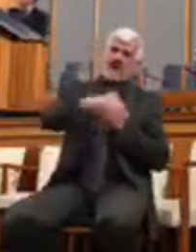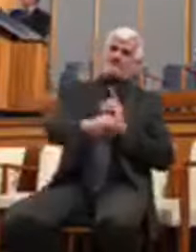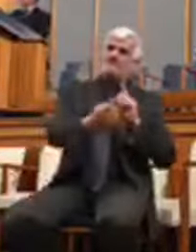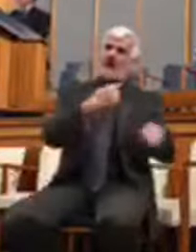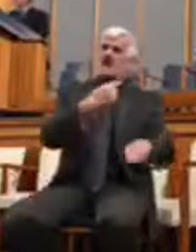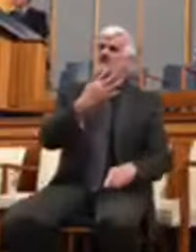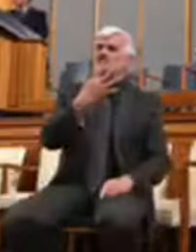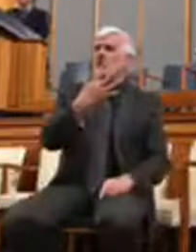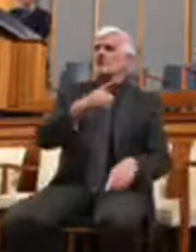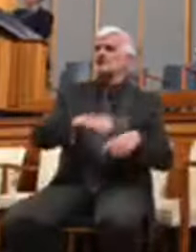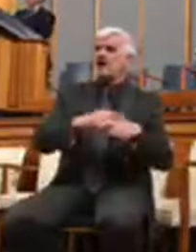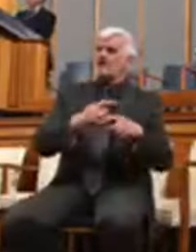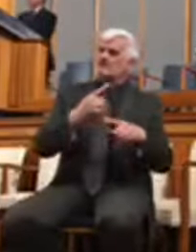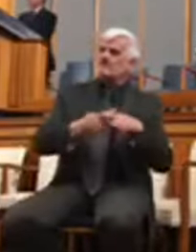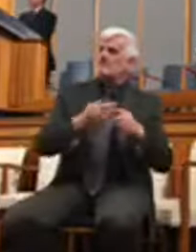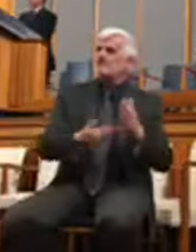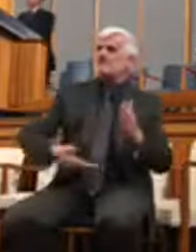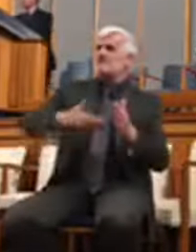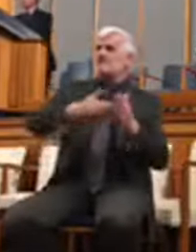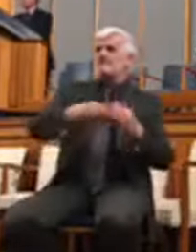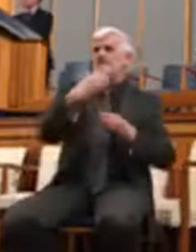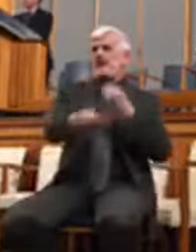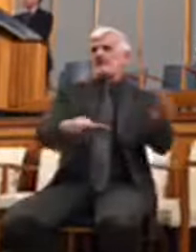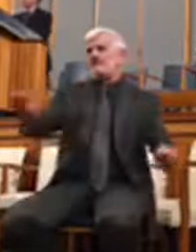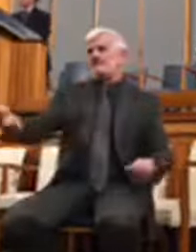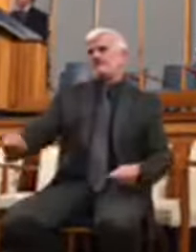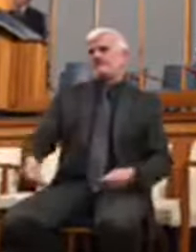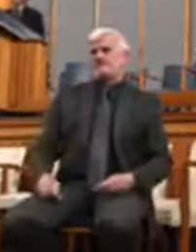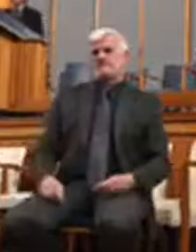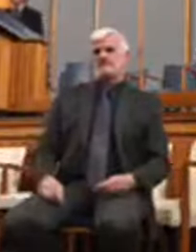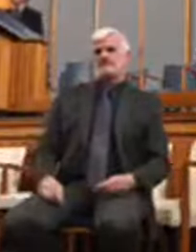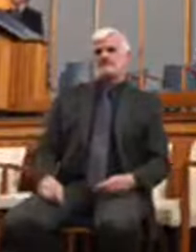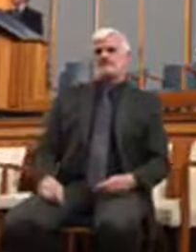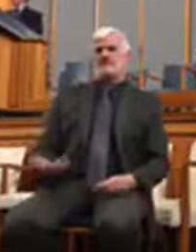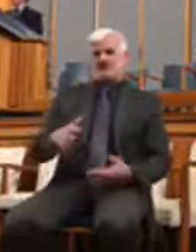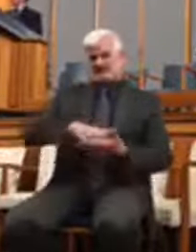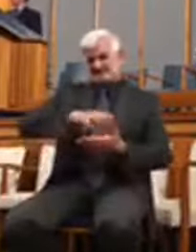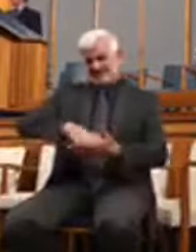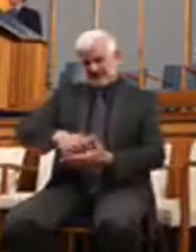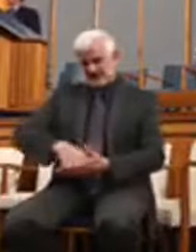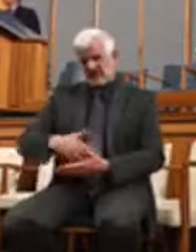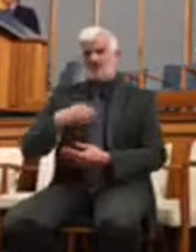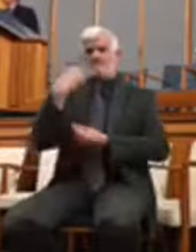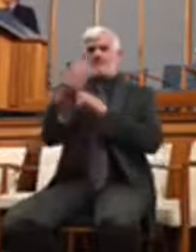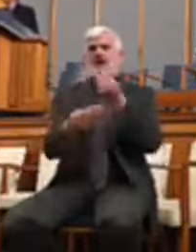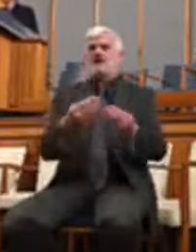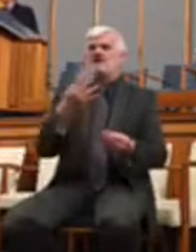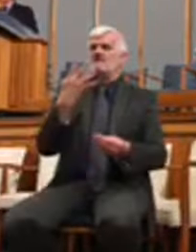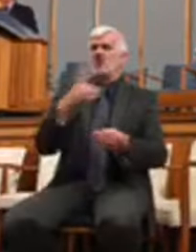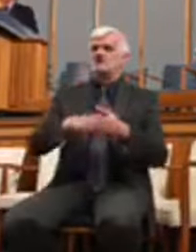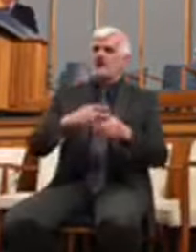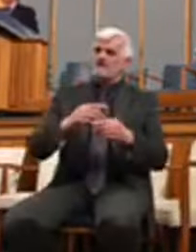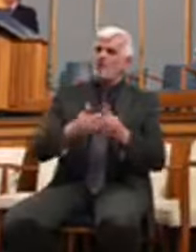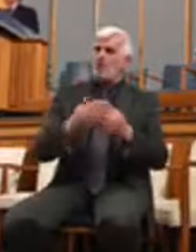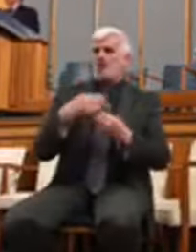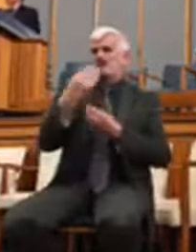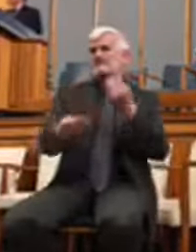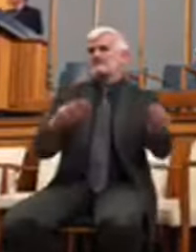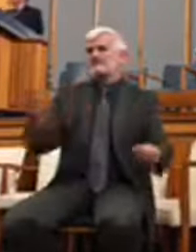distortion and took their property, took their money, I'm willing to pay back. That is true